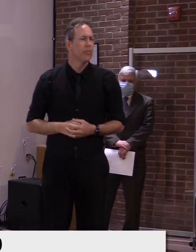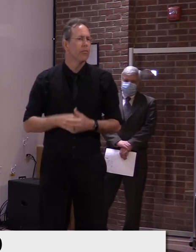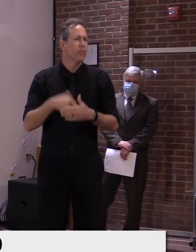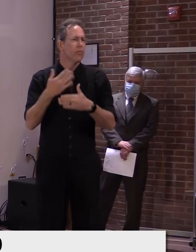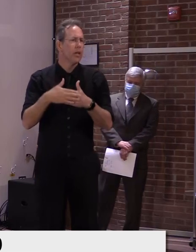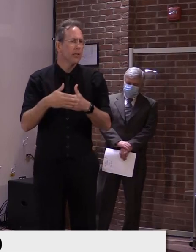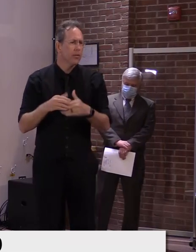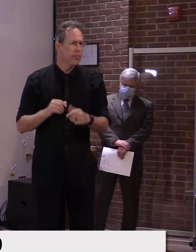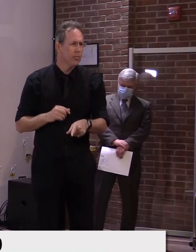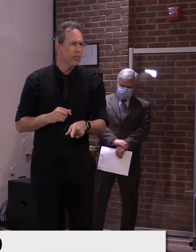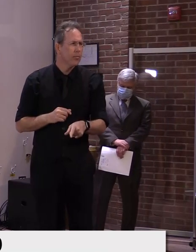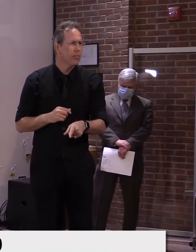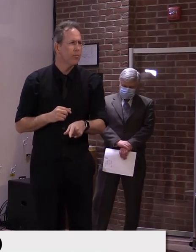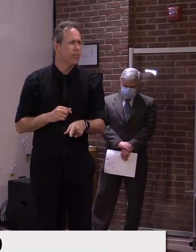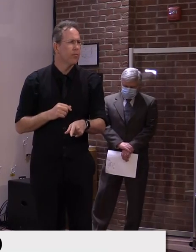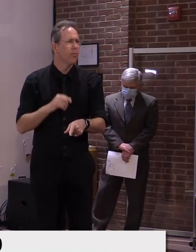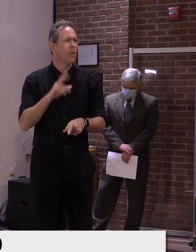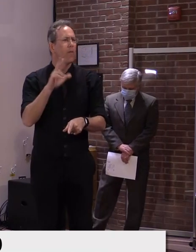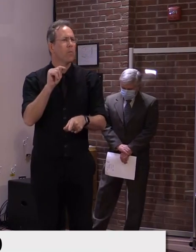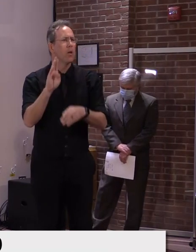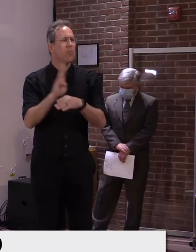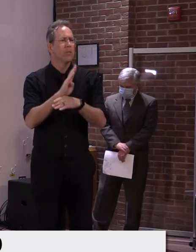Tim, Vermont Business Magazine.